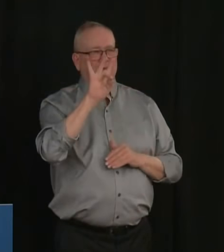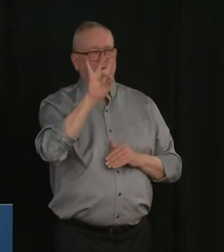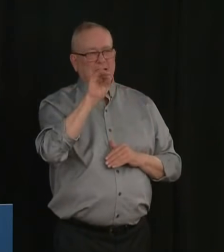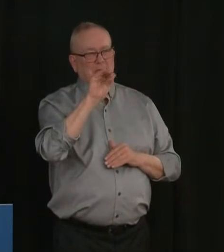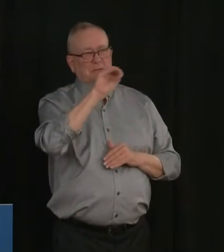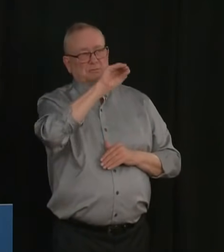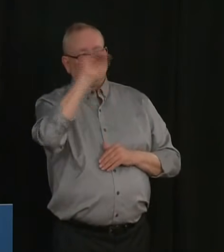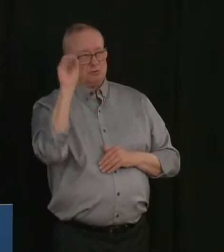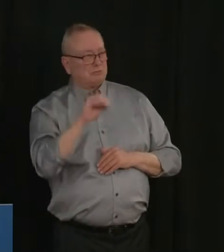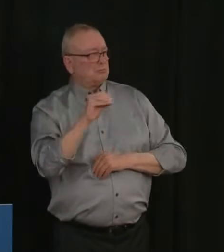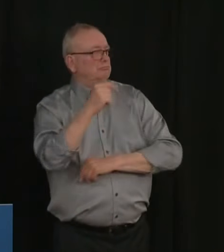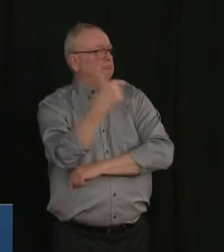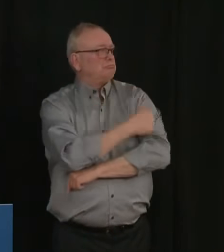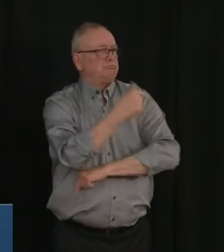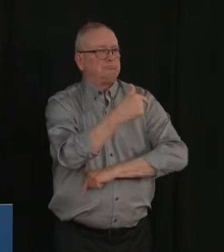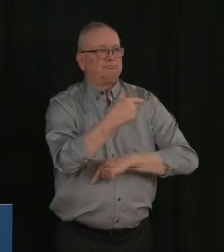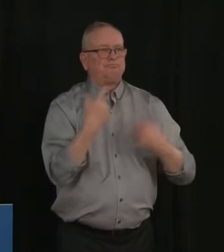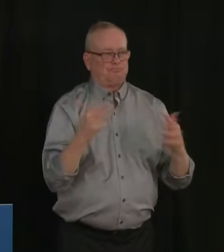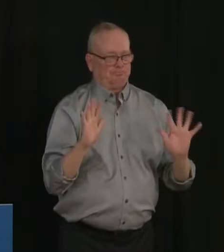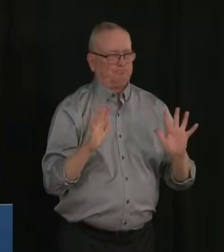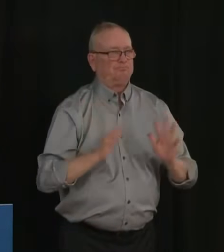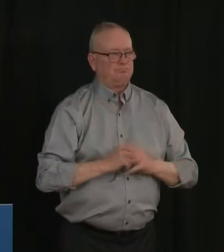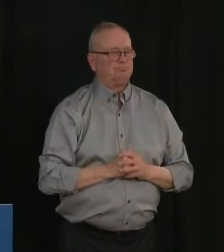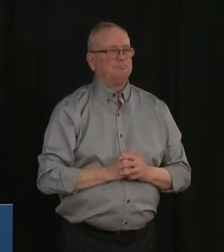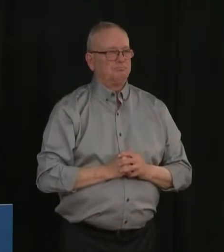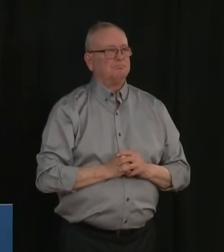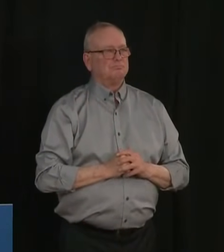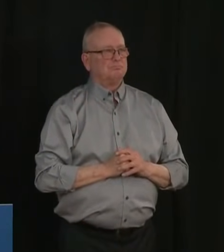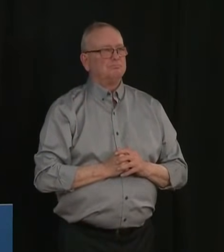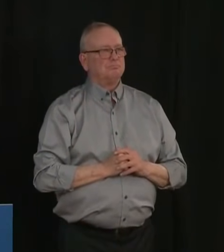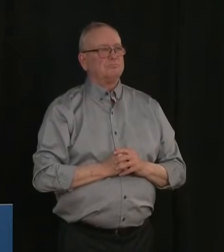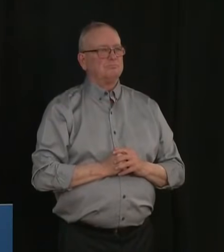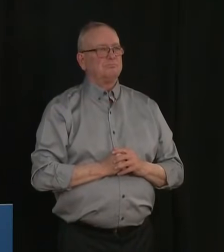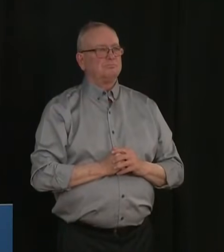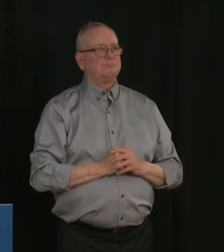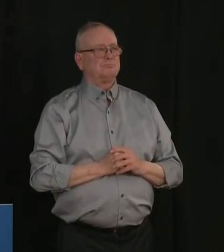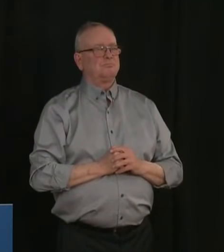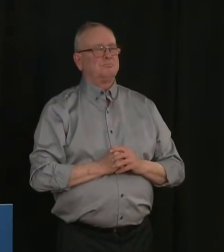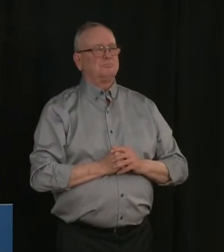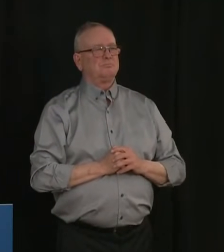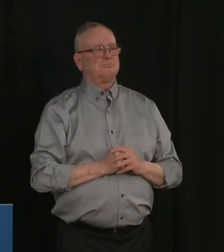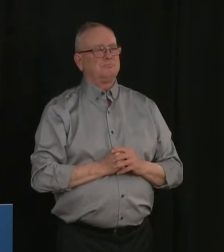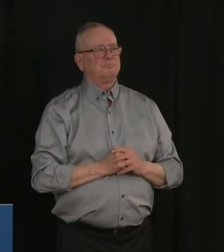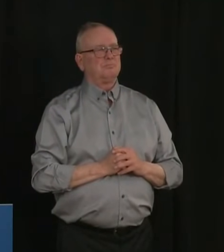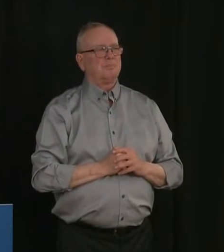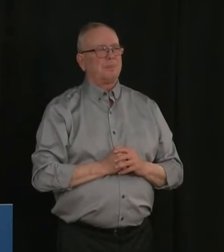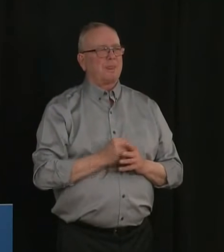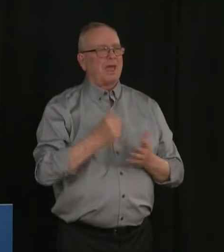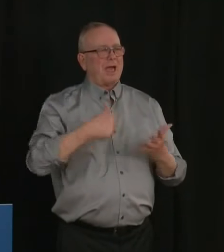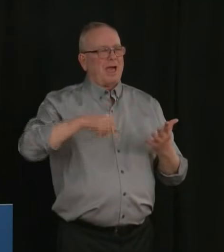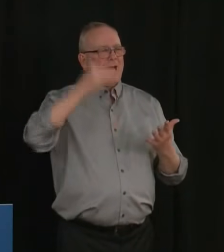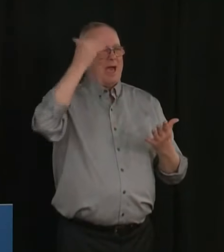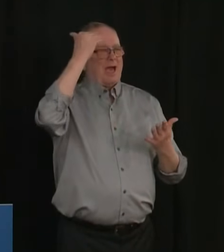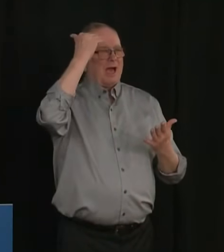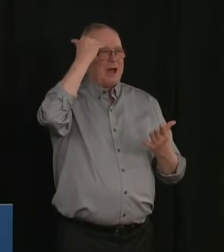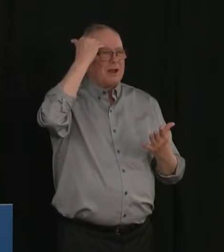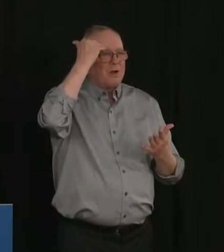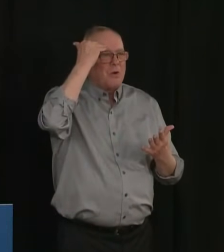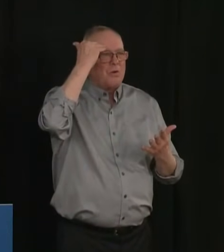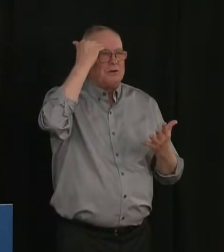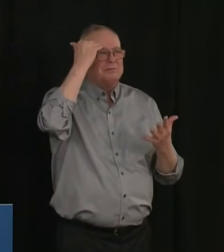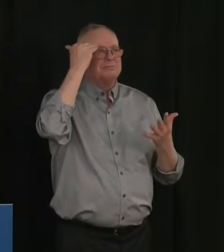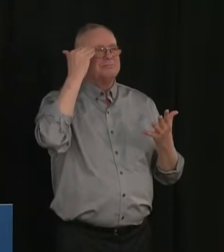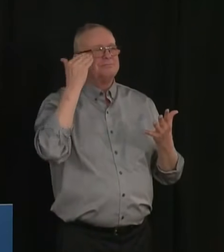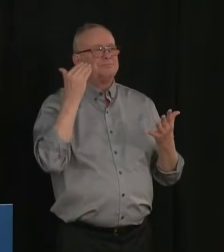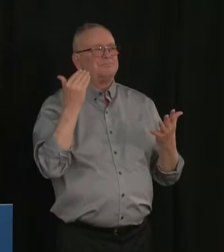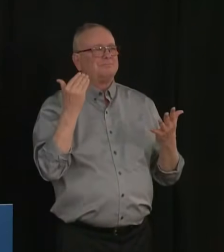individuals who have already received a vaccine. We know some of them, again, we're working to make sure that we provide access to vaccines across the province,